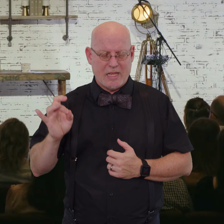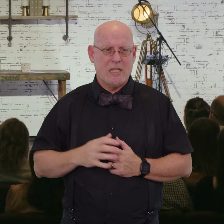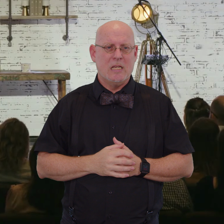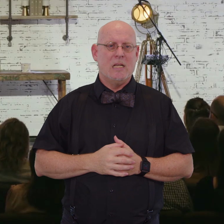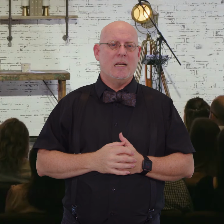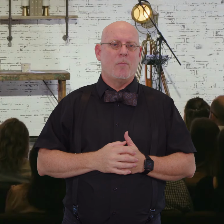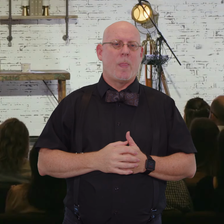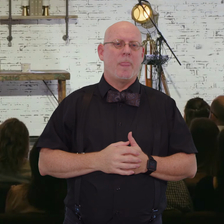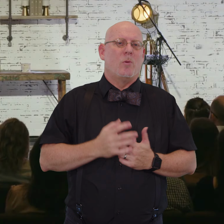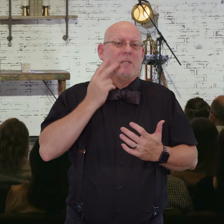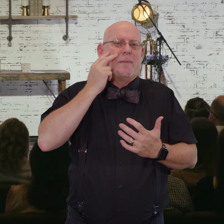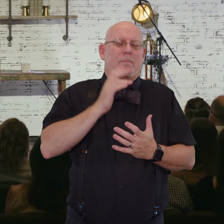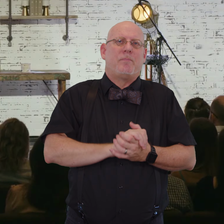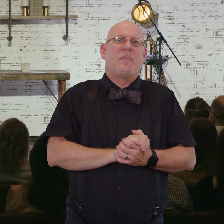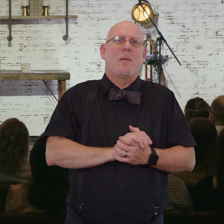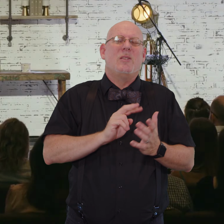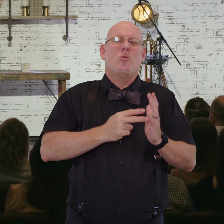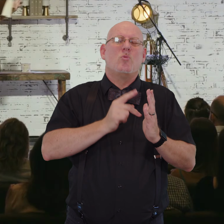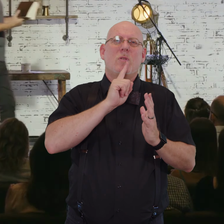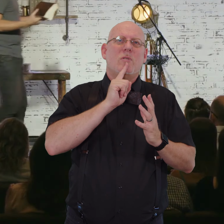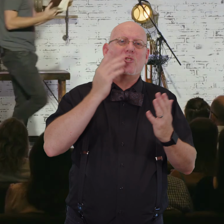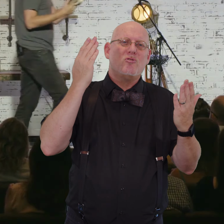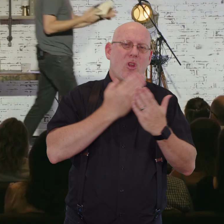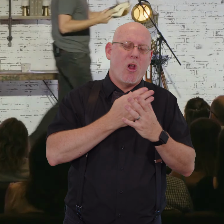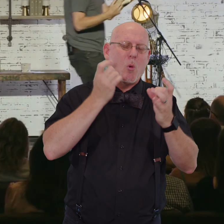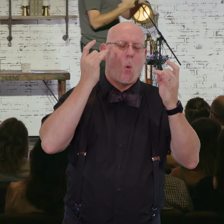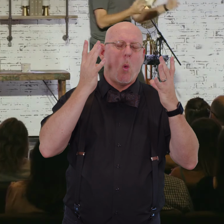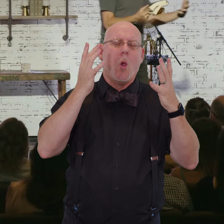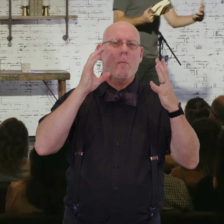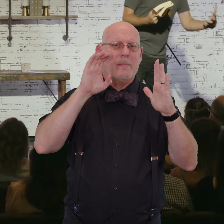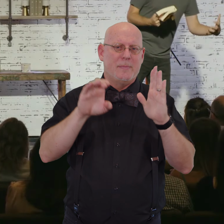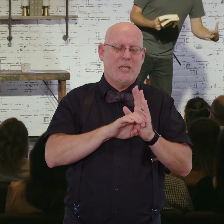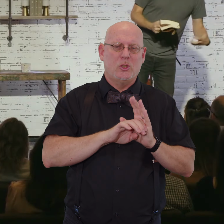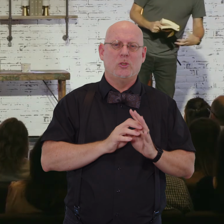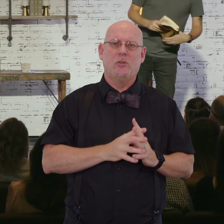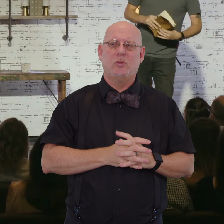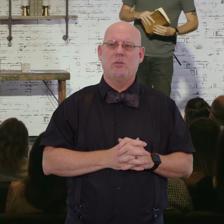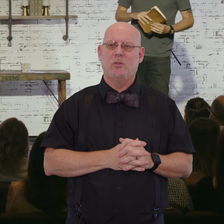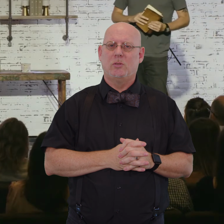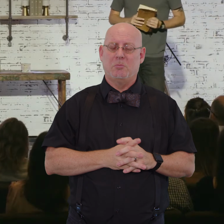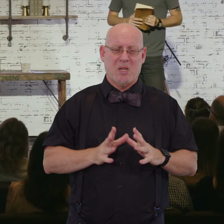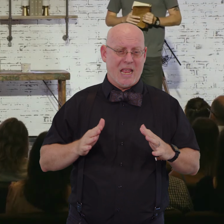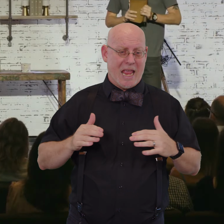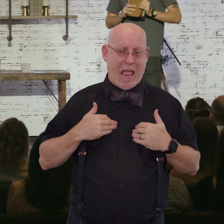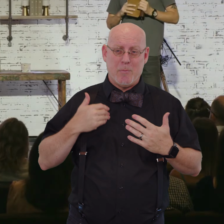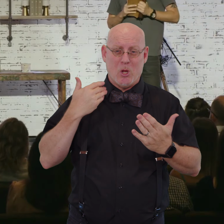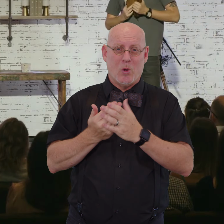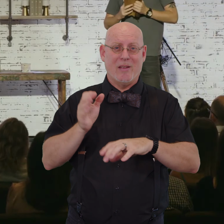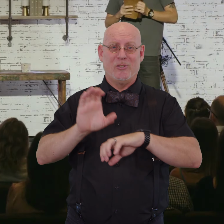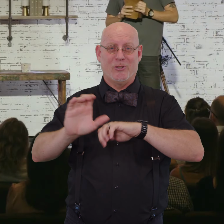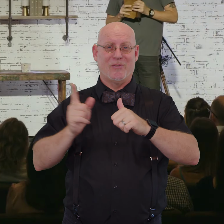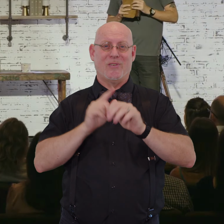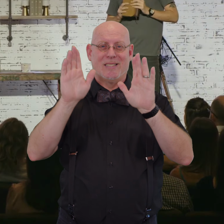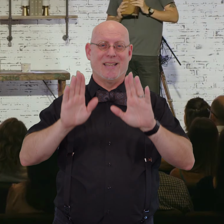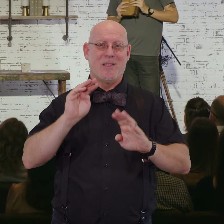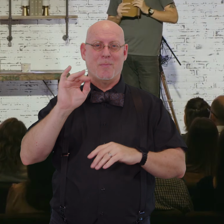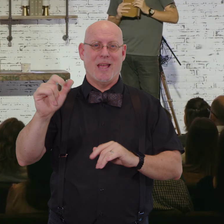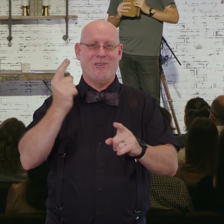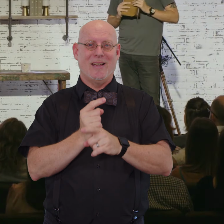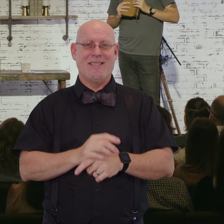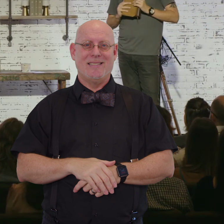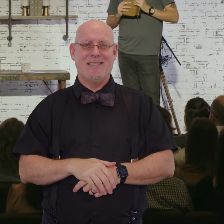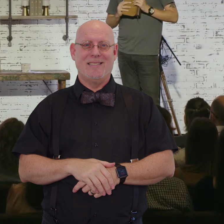I want to be my own sovereign so what do we see it's a really dark and bleak picture you're happy you came to church the first Sunday of